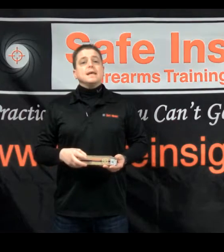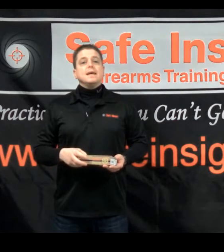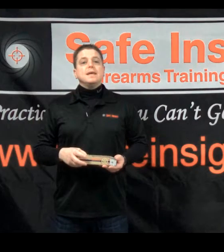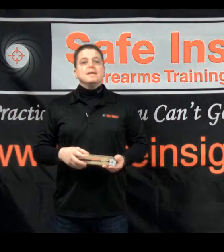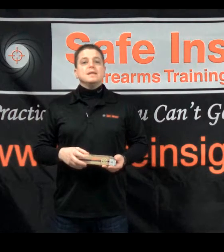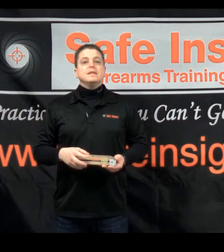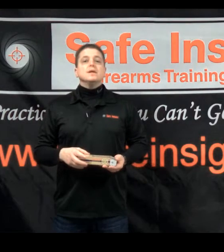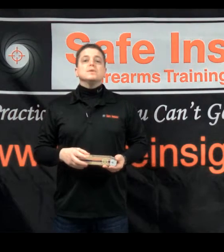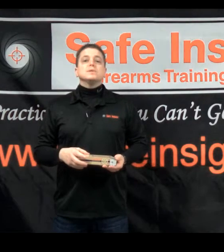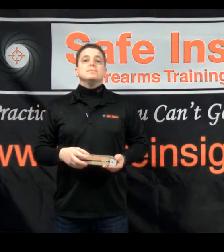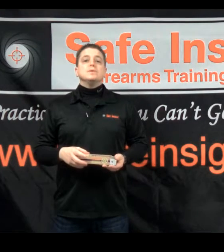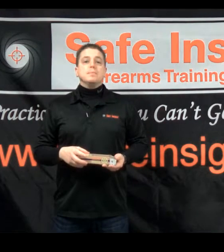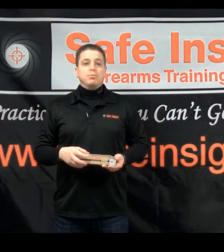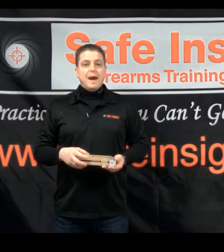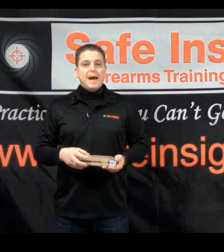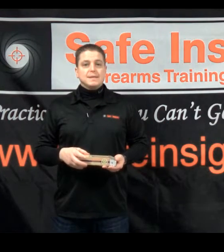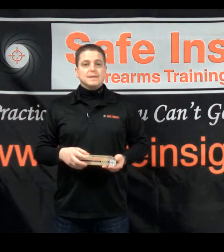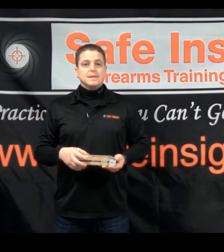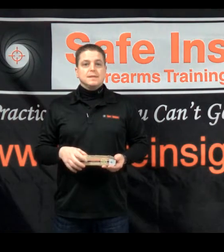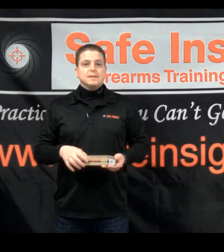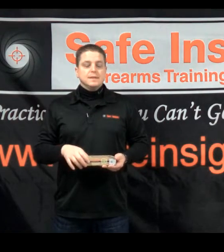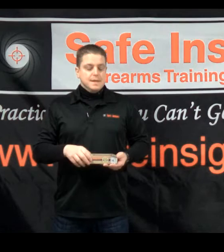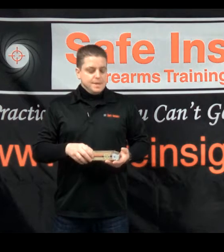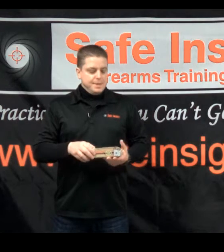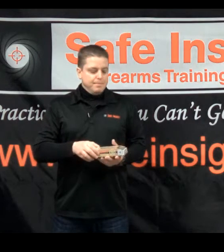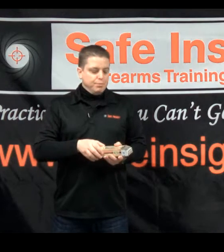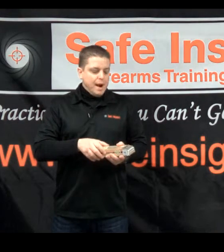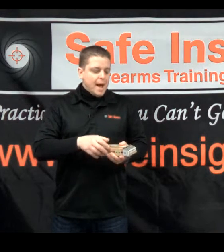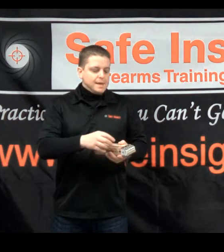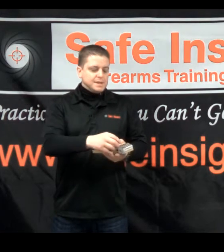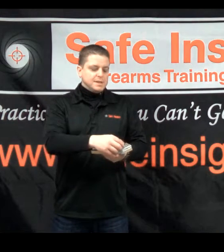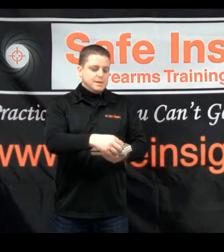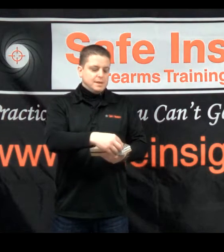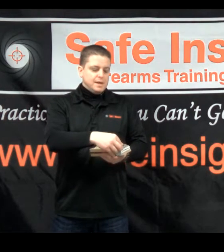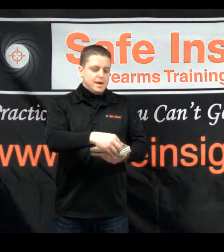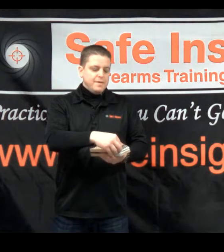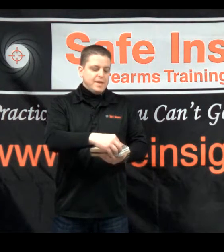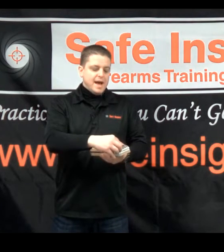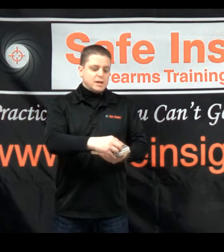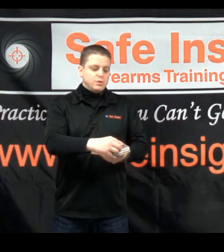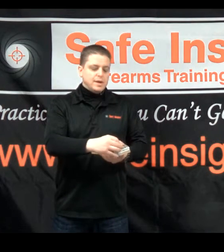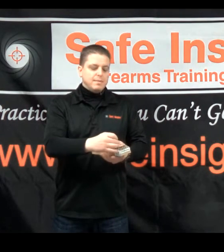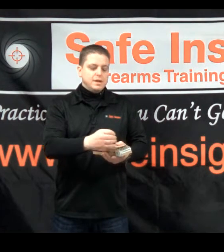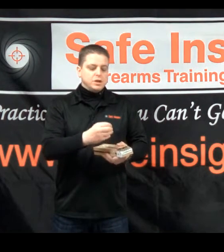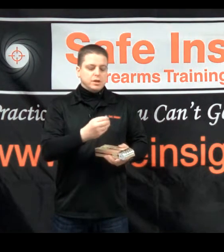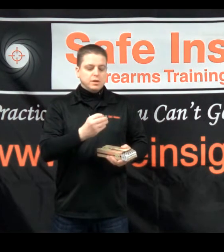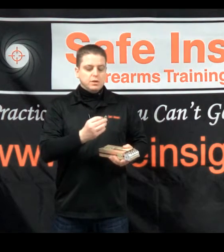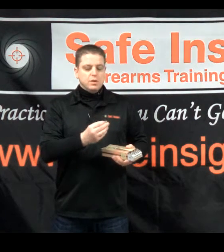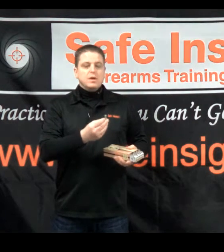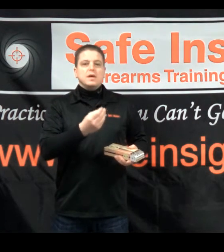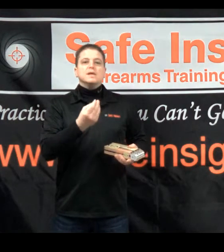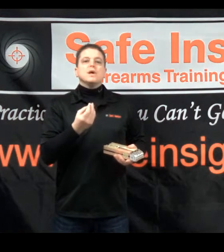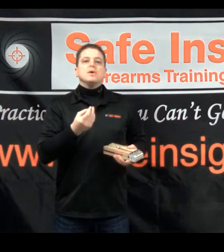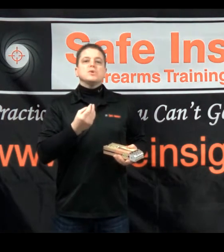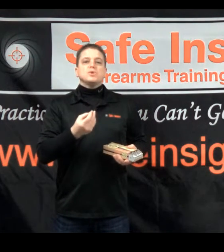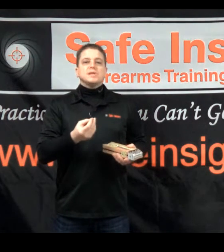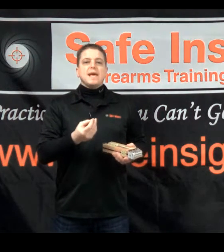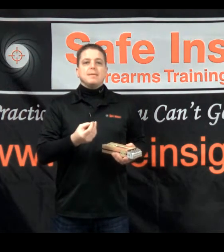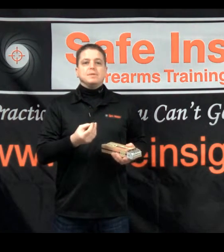Finally, there's the brass. The brass of the actual ammunition is also stamped